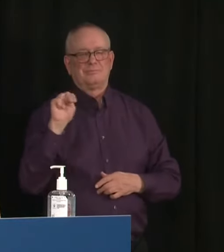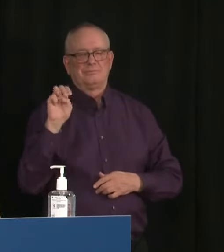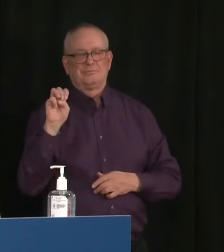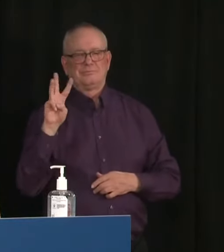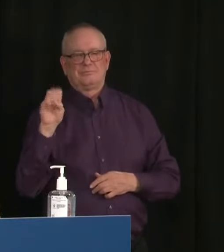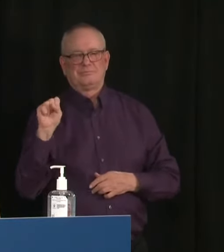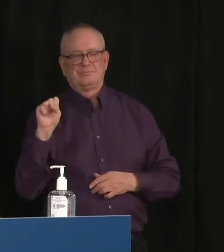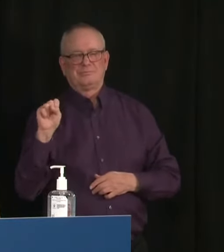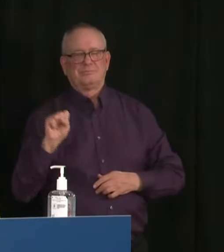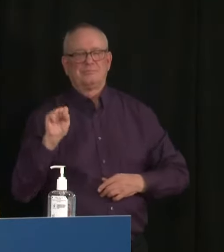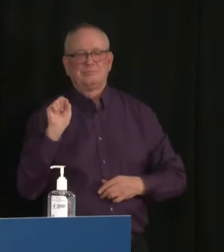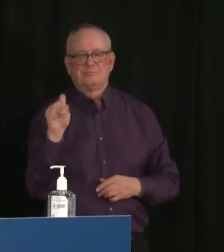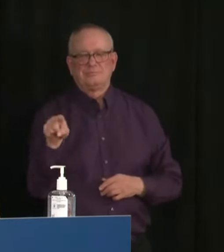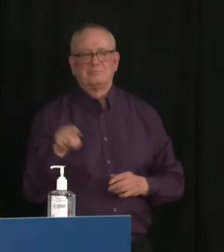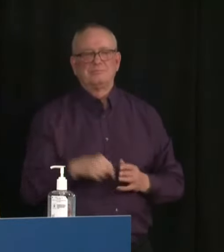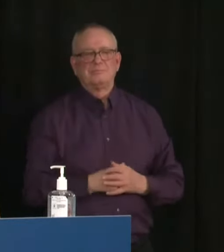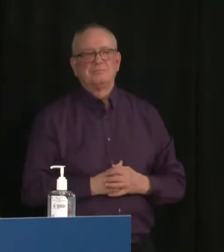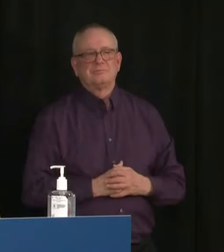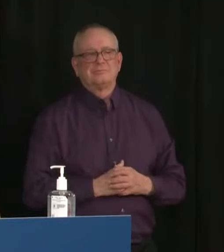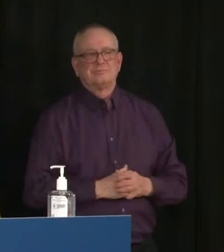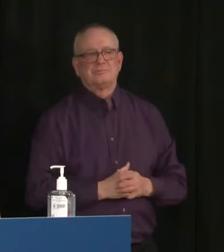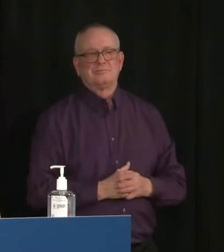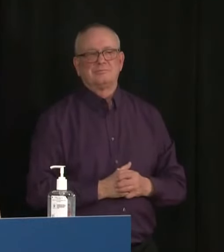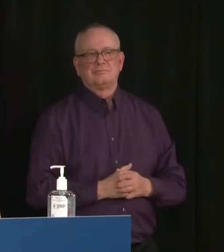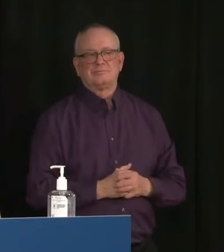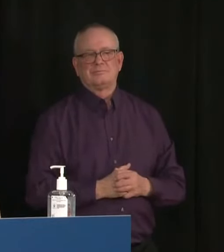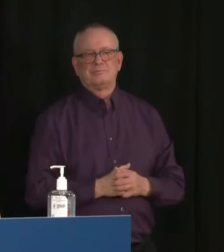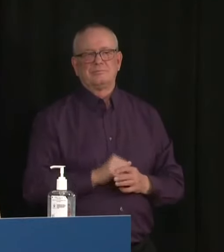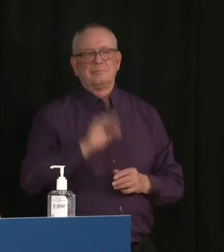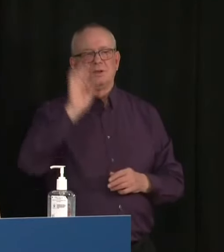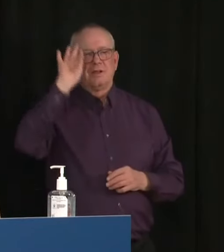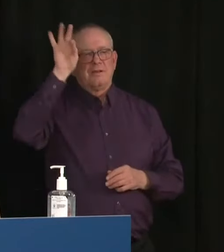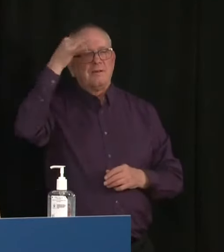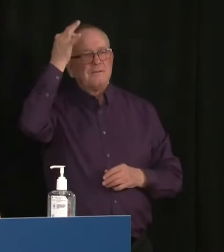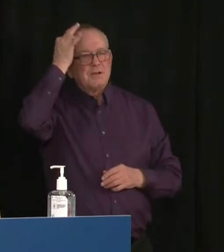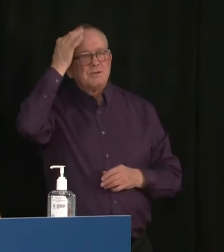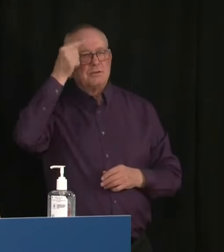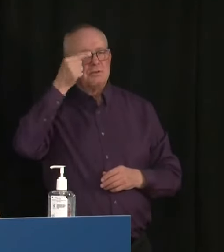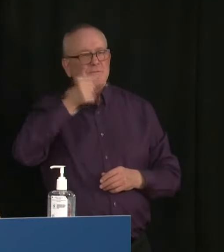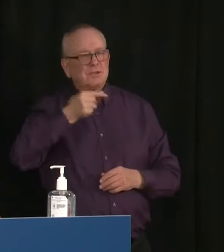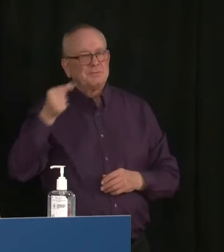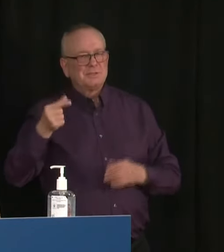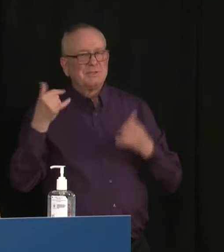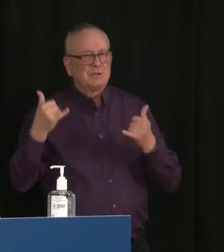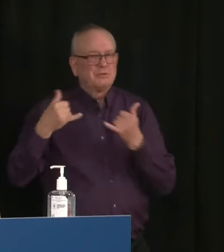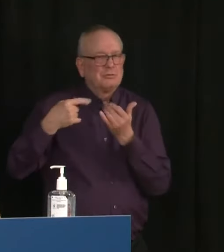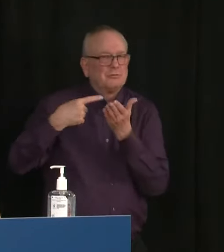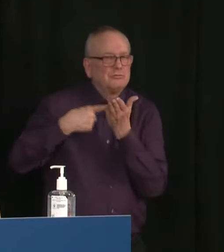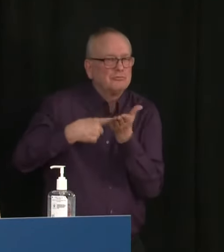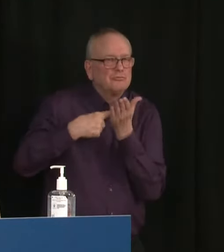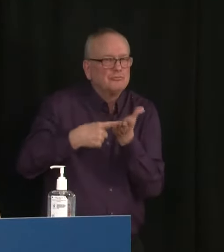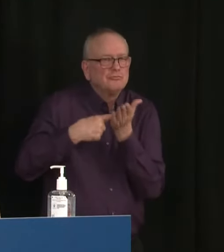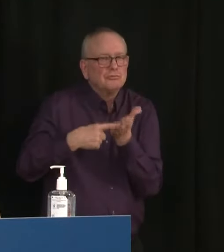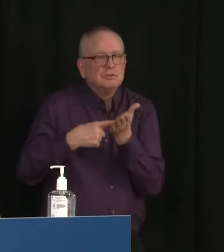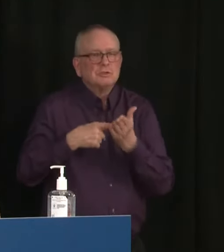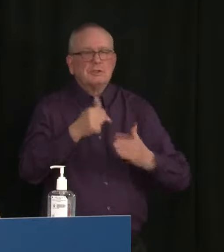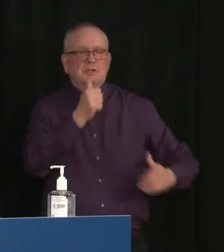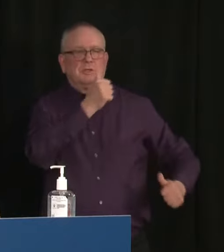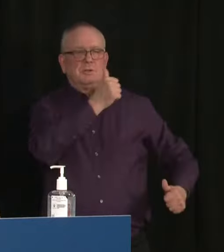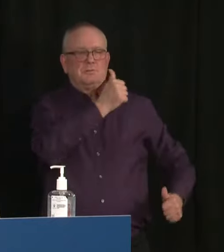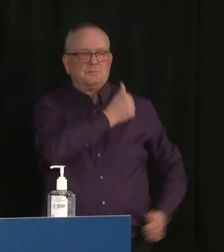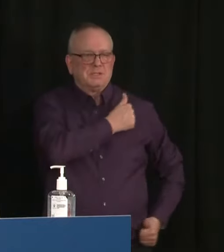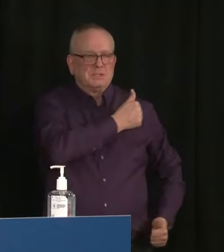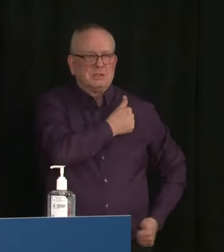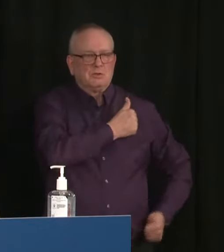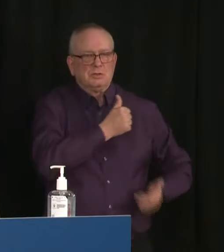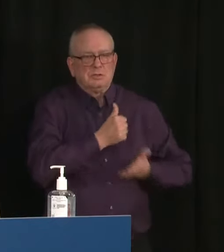Hi, Dr. Hinshaw. The federal government says discussions are underway with Alberta for military help. AHS is directing inquiries on this to the